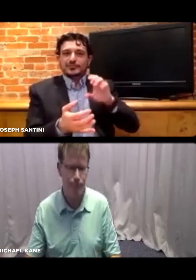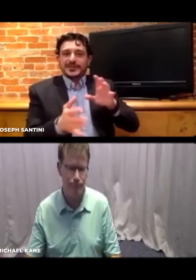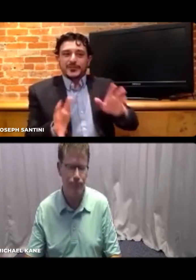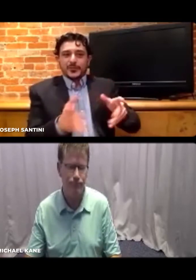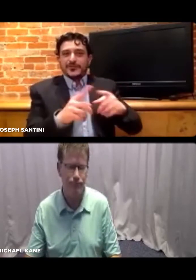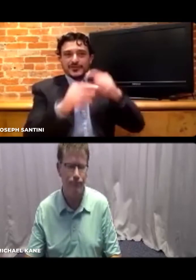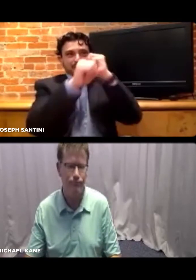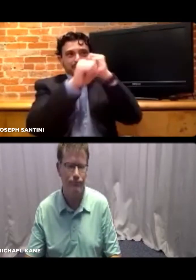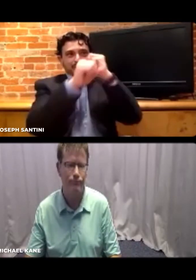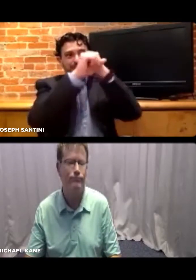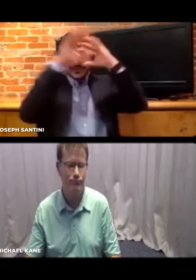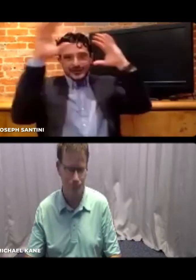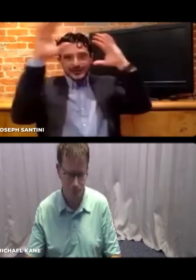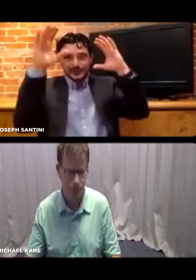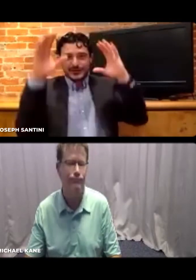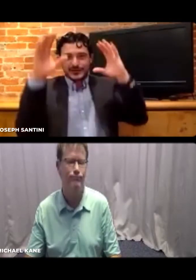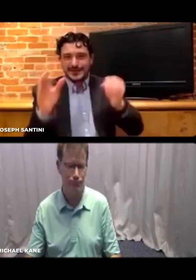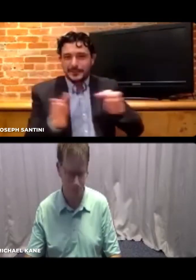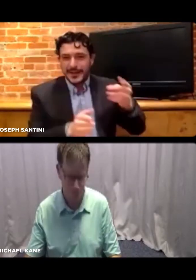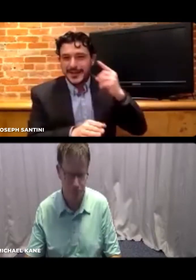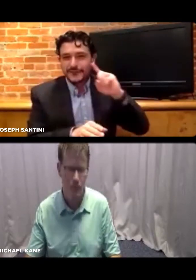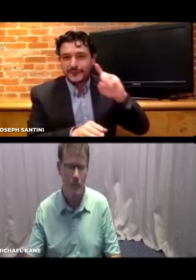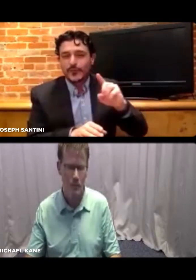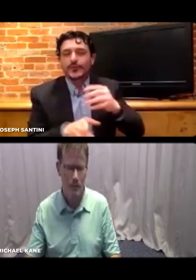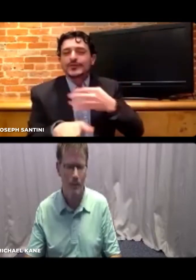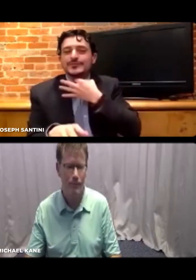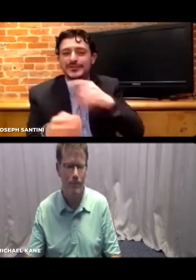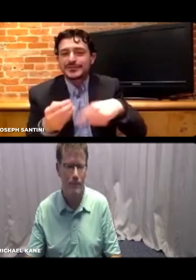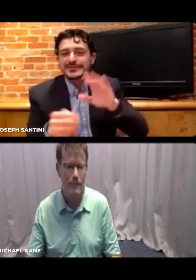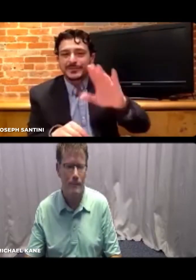for? And so I'm curious your thoughts on this too, Mike.